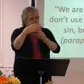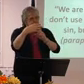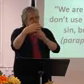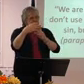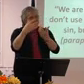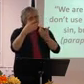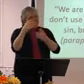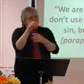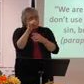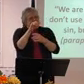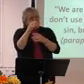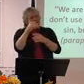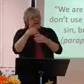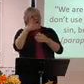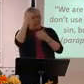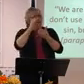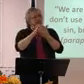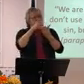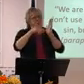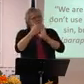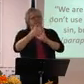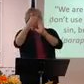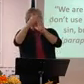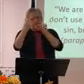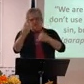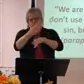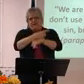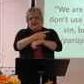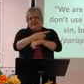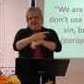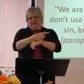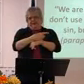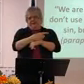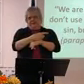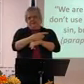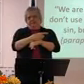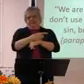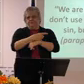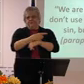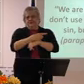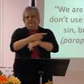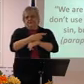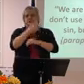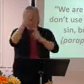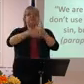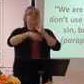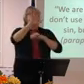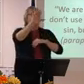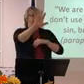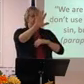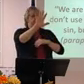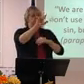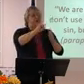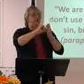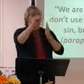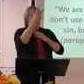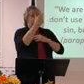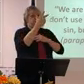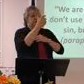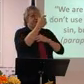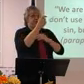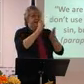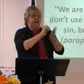I believe, to what we are facing today. And so chapter 5, verse 13, he